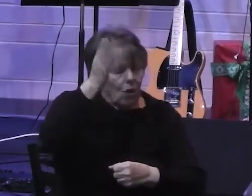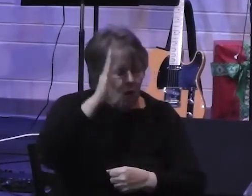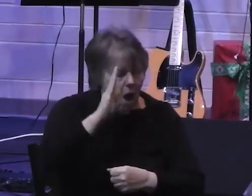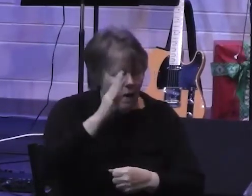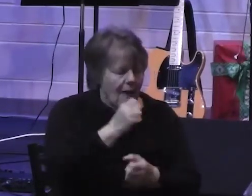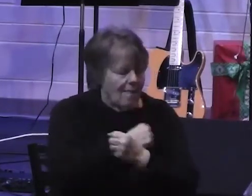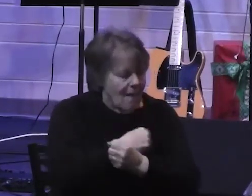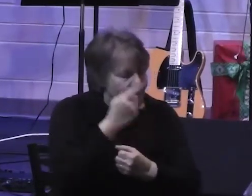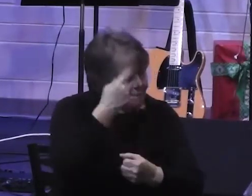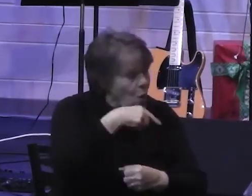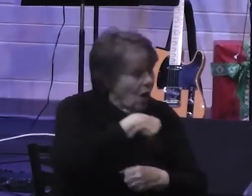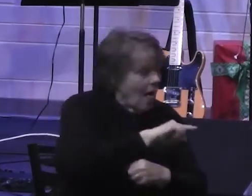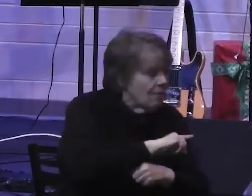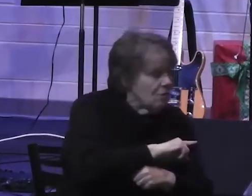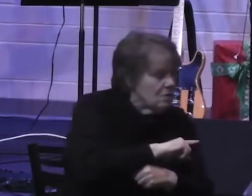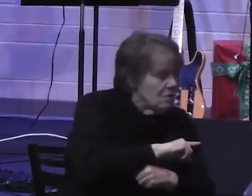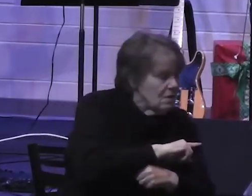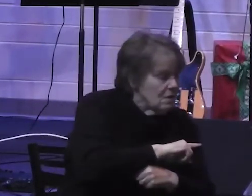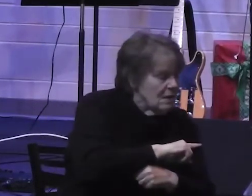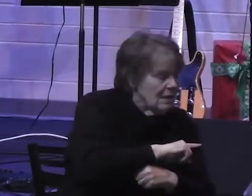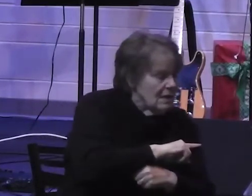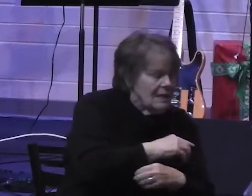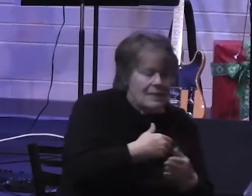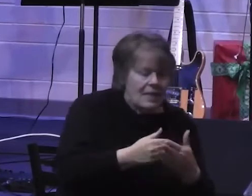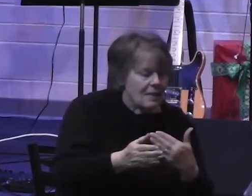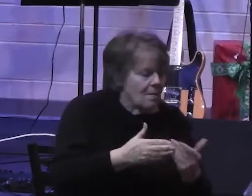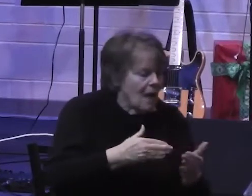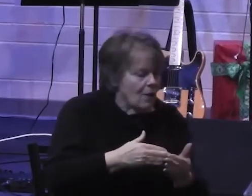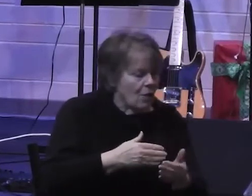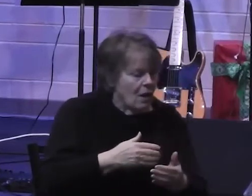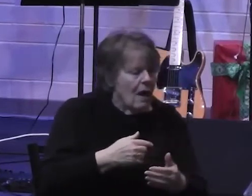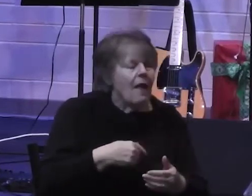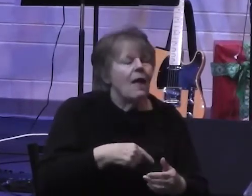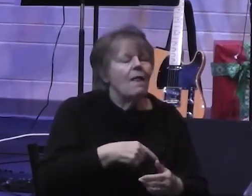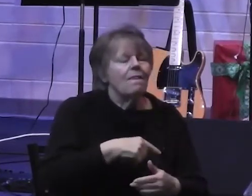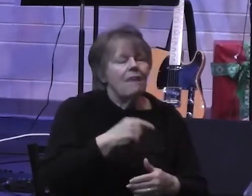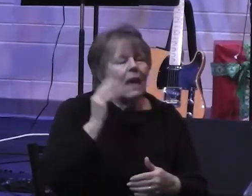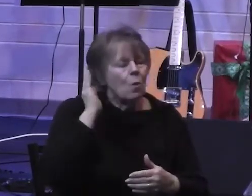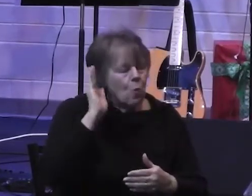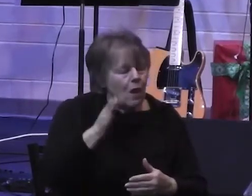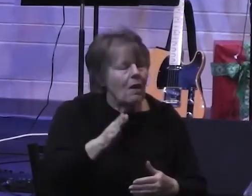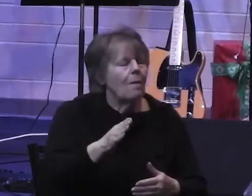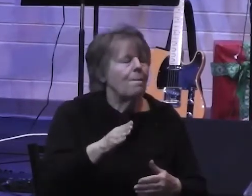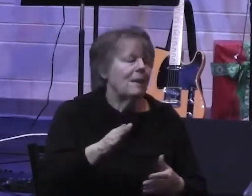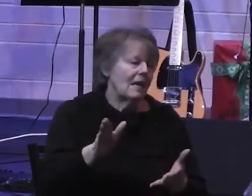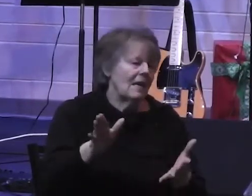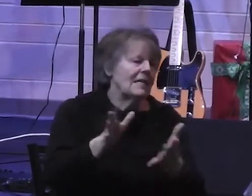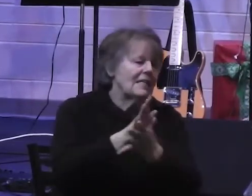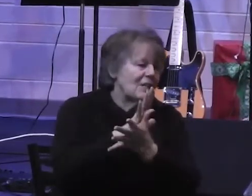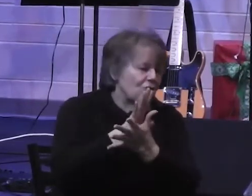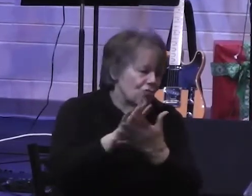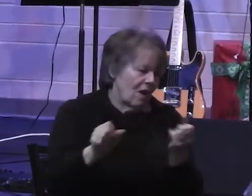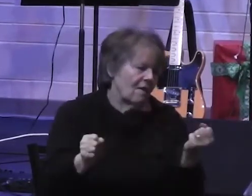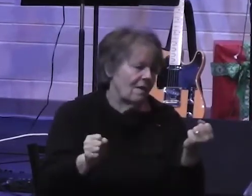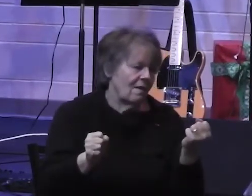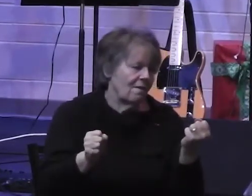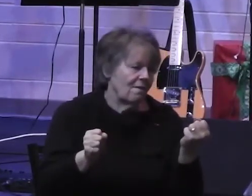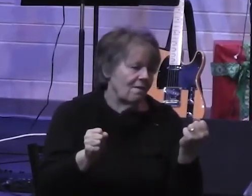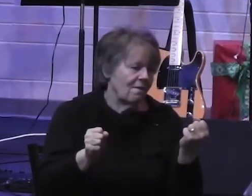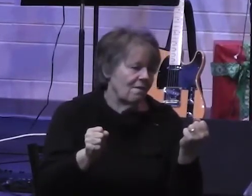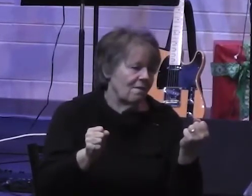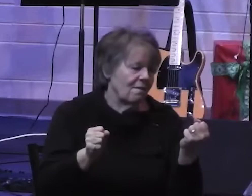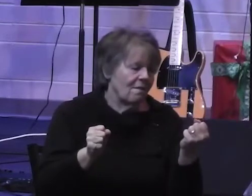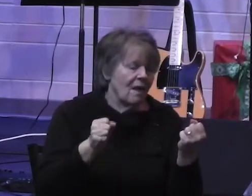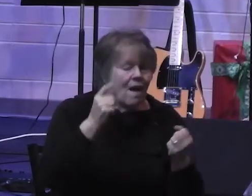others, then they will be destructive. That is the only option for every political opinion we could